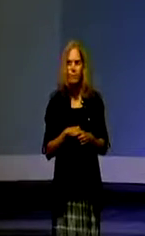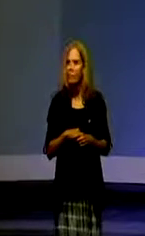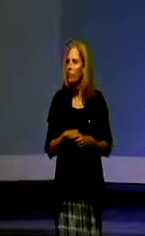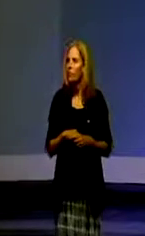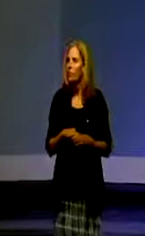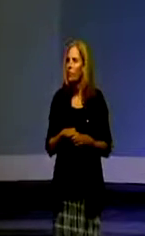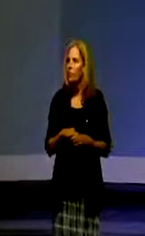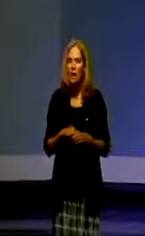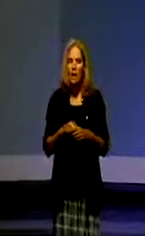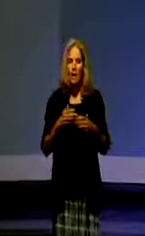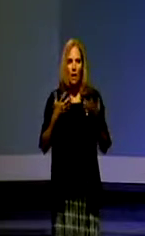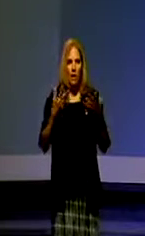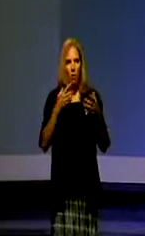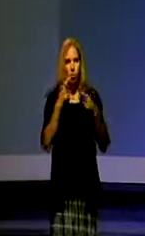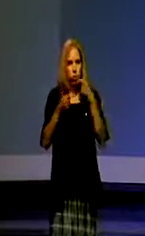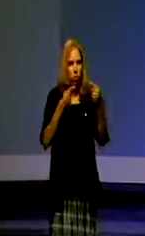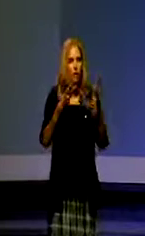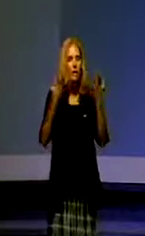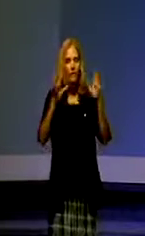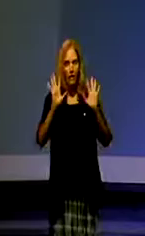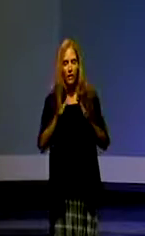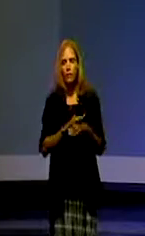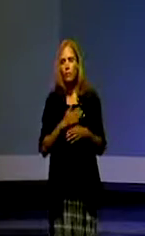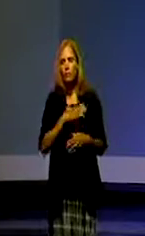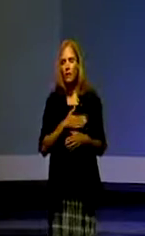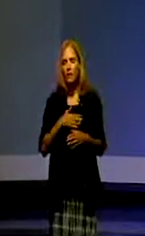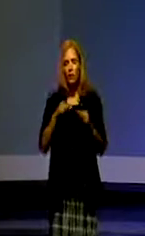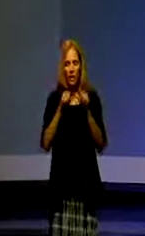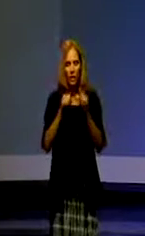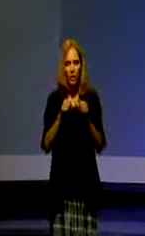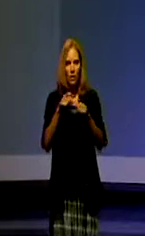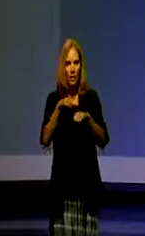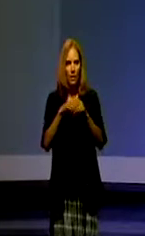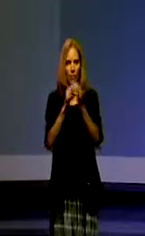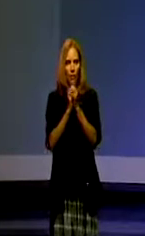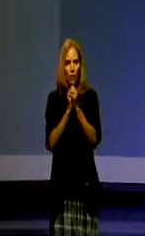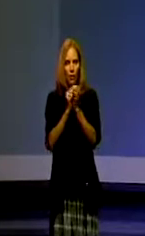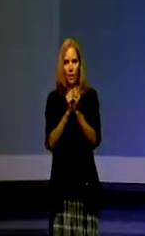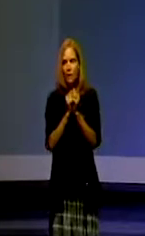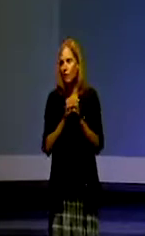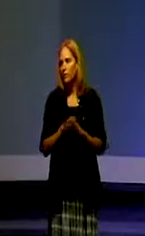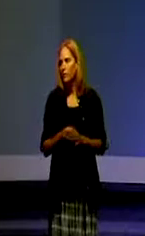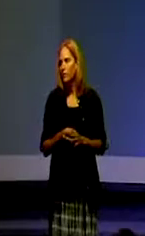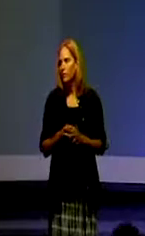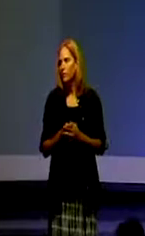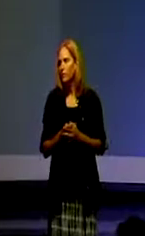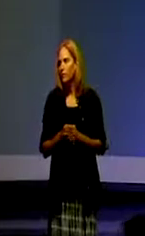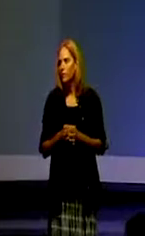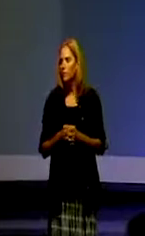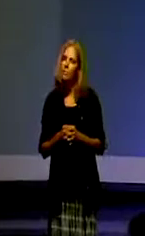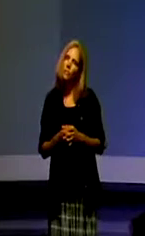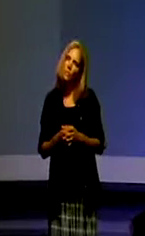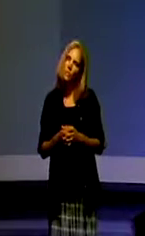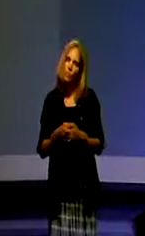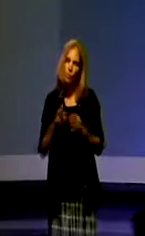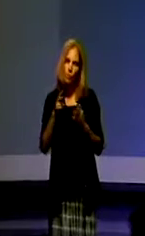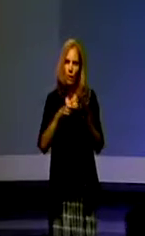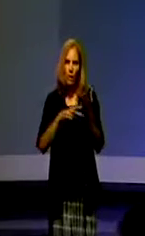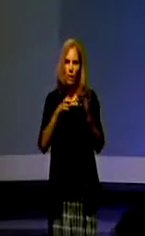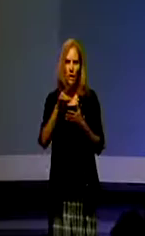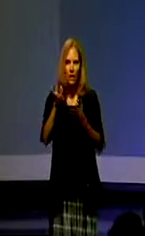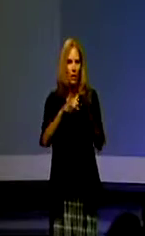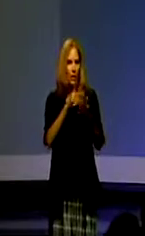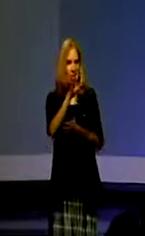I said a lot, I'll be done. So if you would stand with me, we'll continue our time of worship together, and we'll say